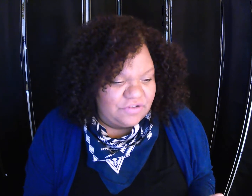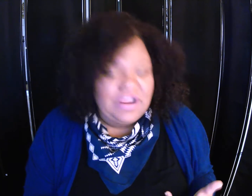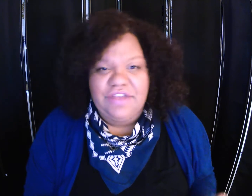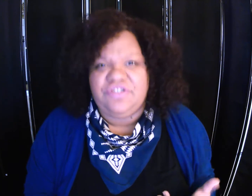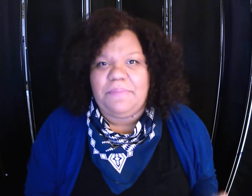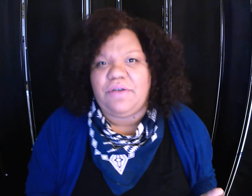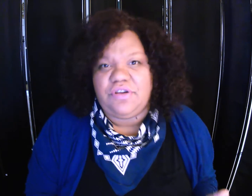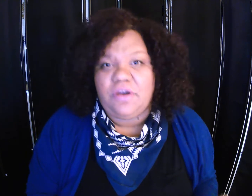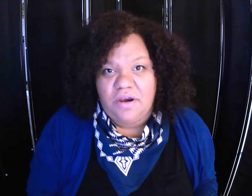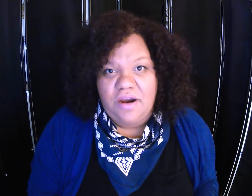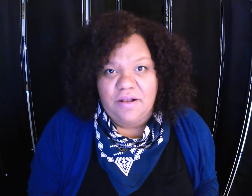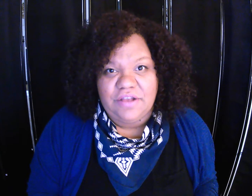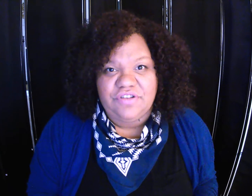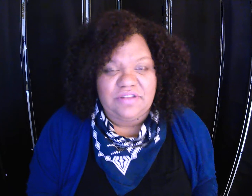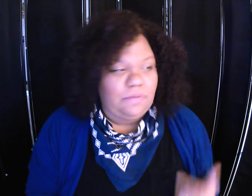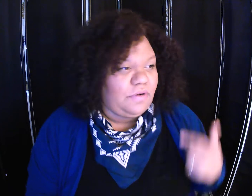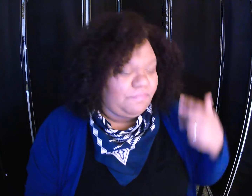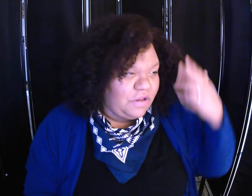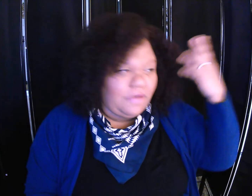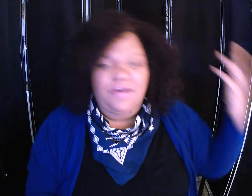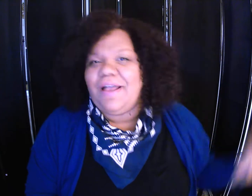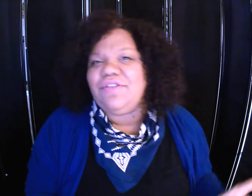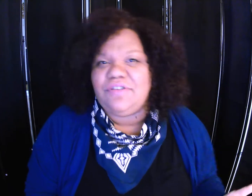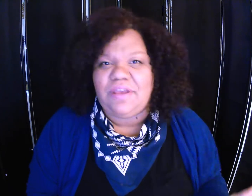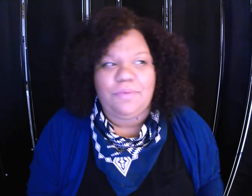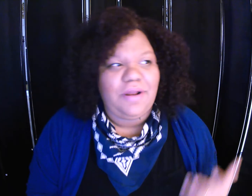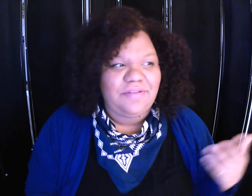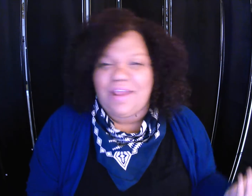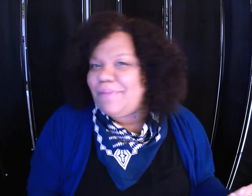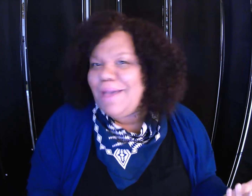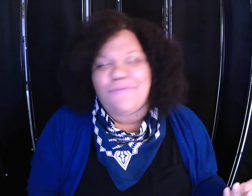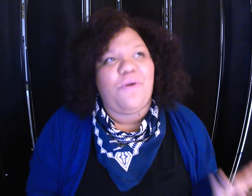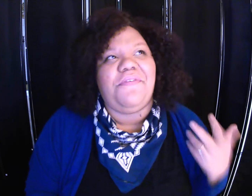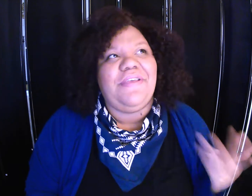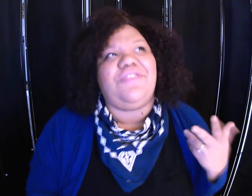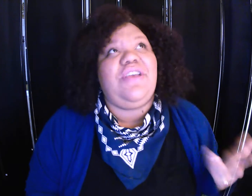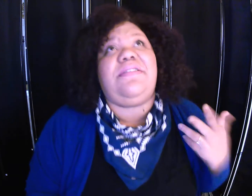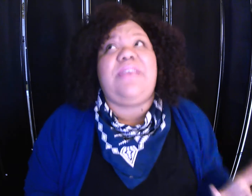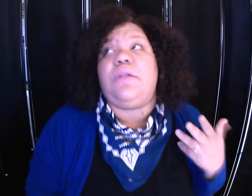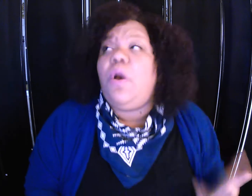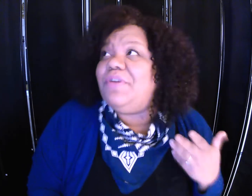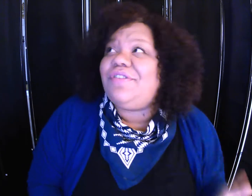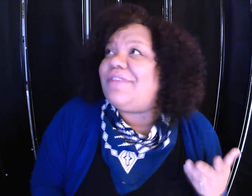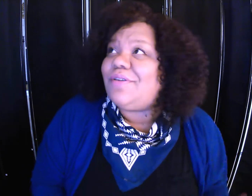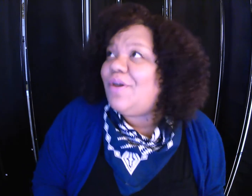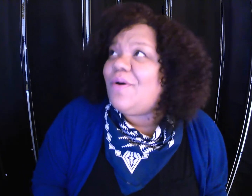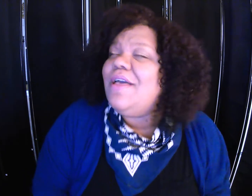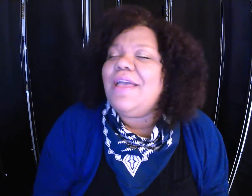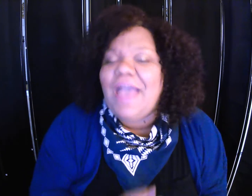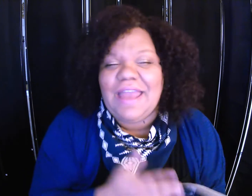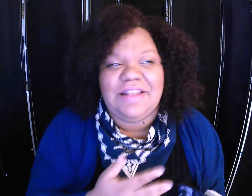change is about to occur. And she's like, in her head, she's like, we're going to say goodbye before we even get the chance to say hello. We just said hello. And it's